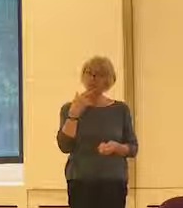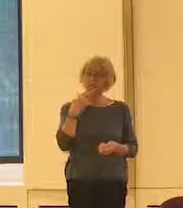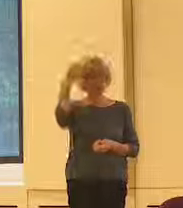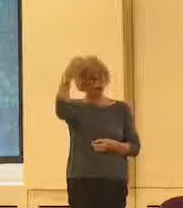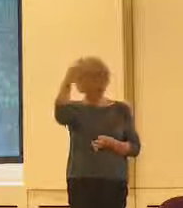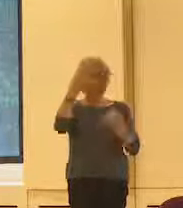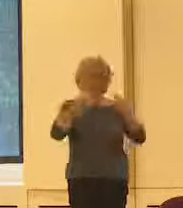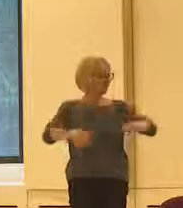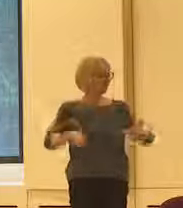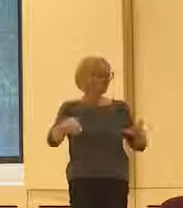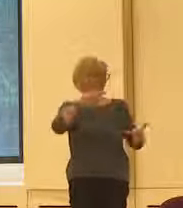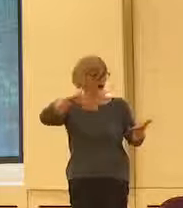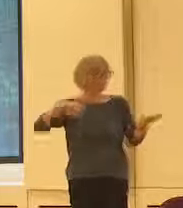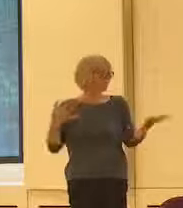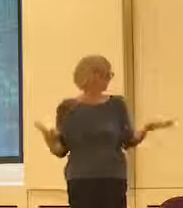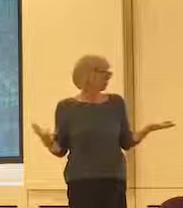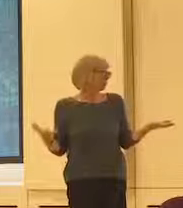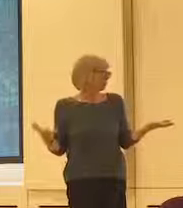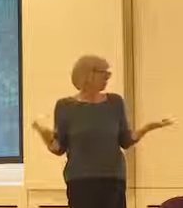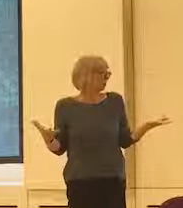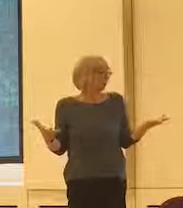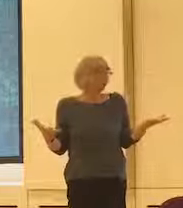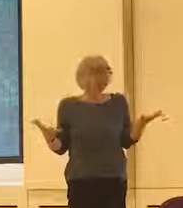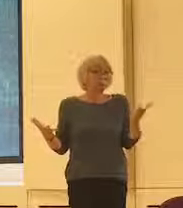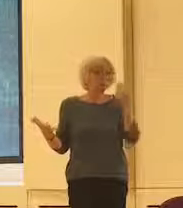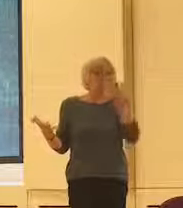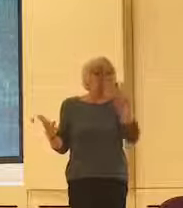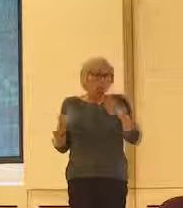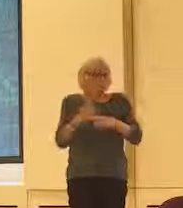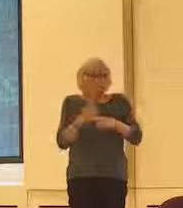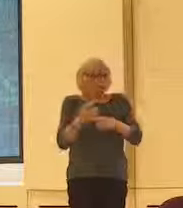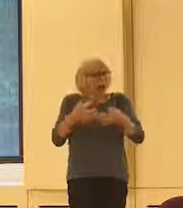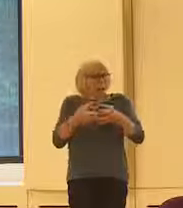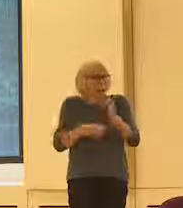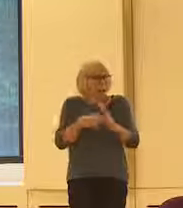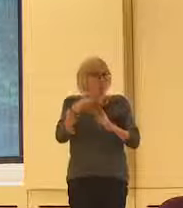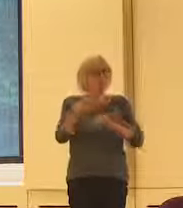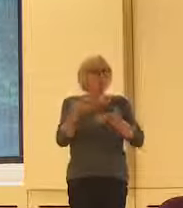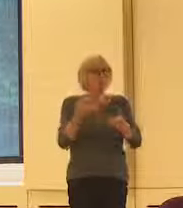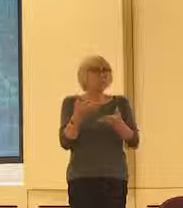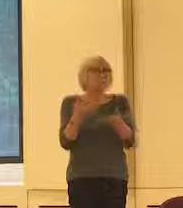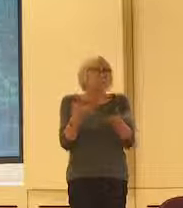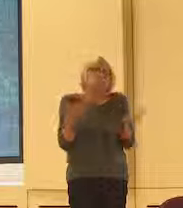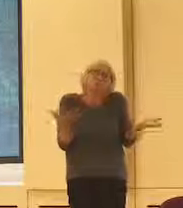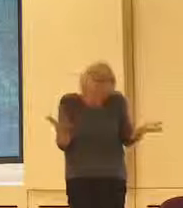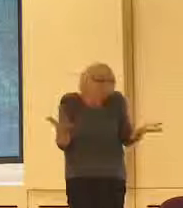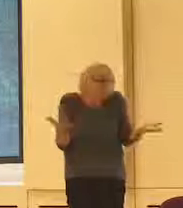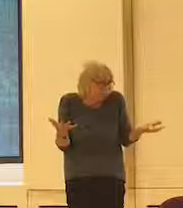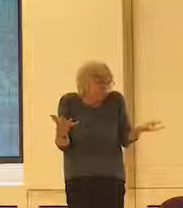which includes deaf people. So the government are failing us. So we're talking about how to make improvements to